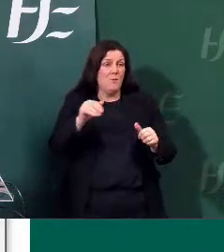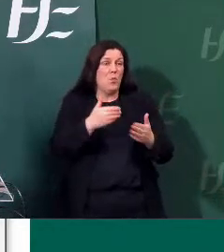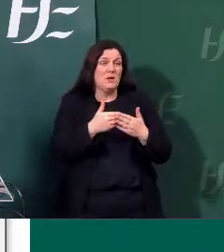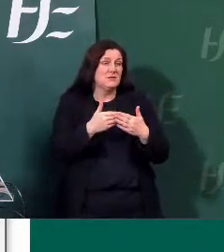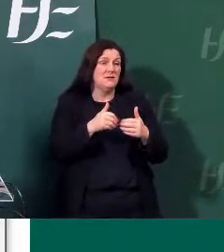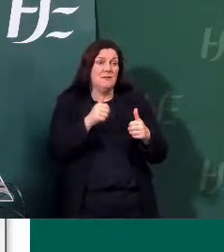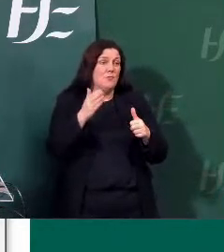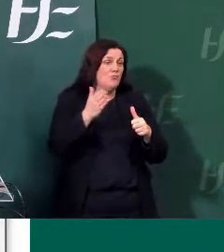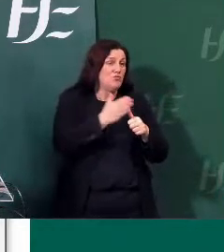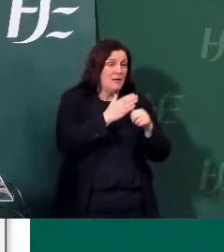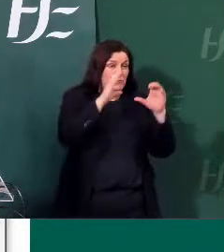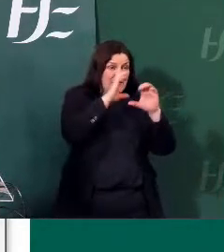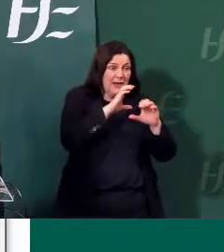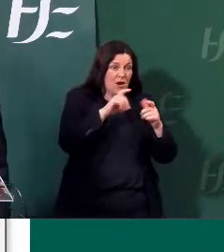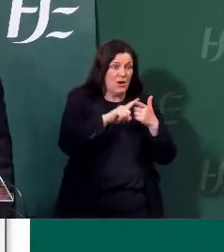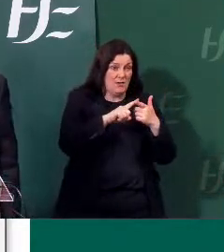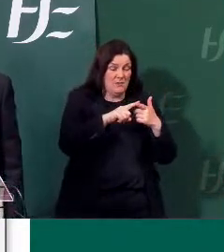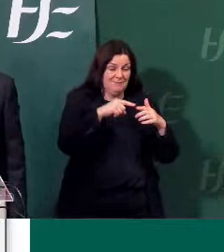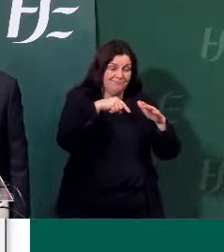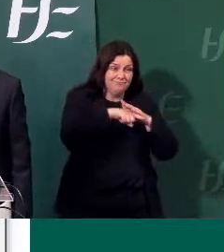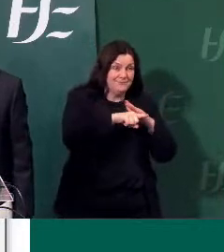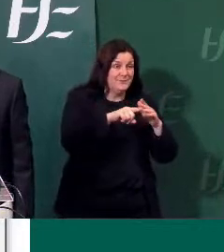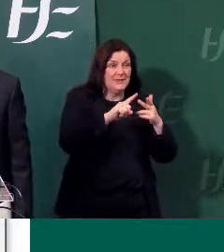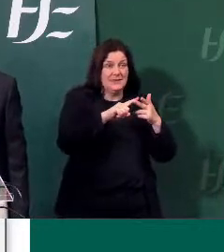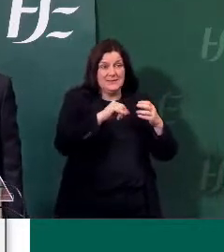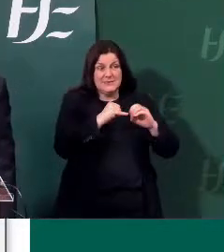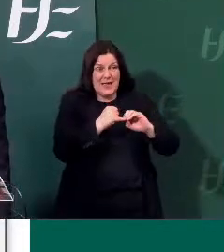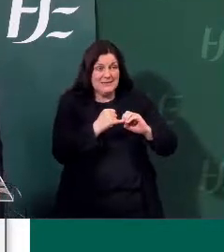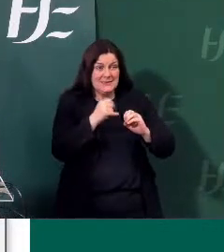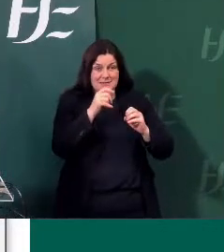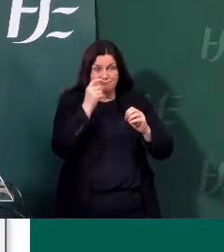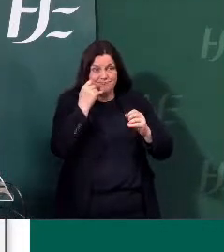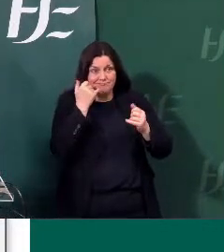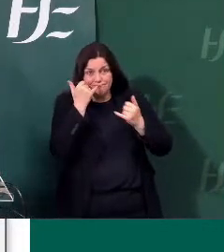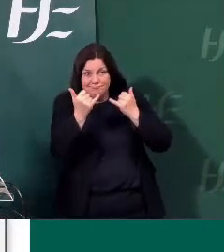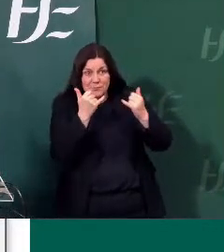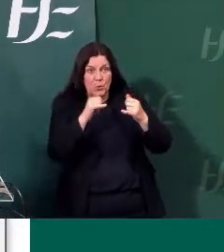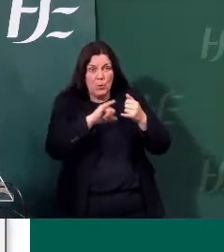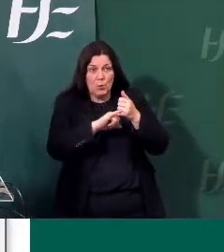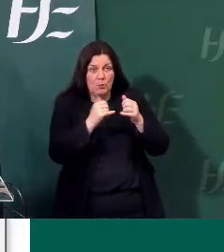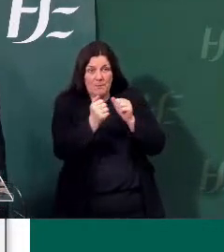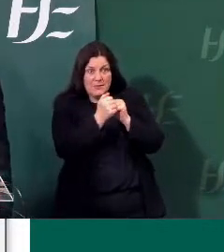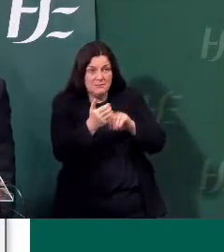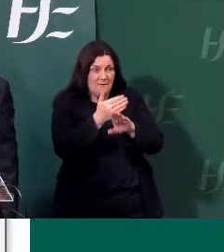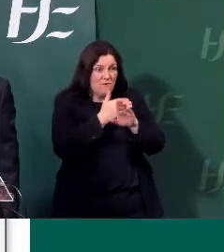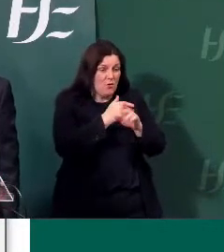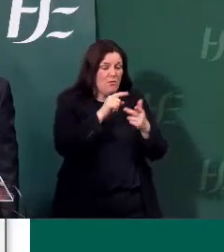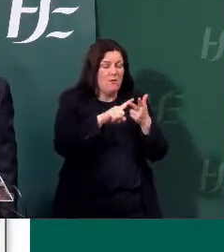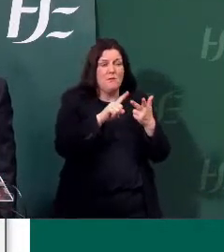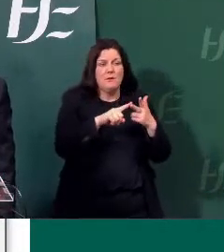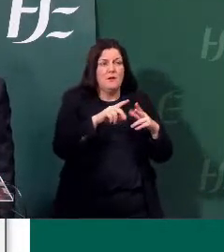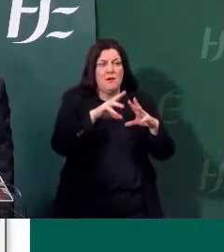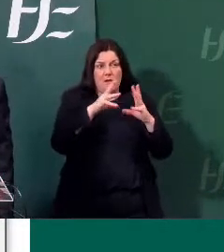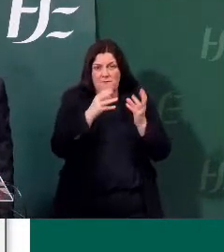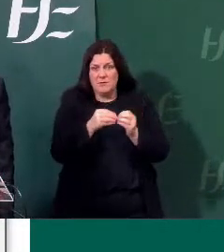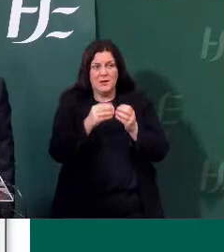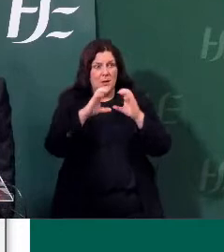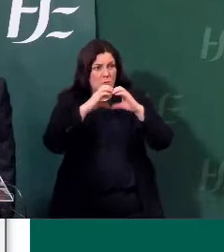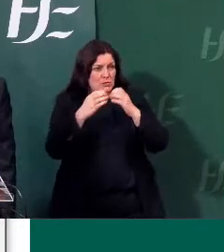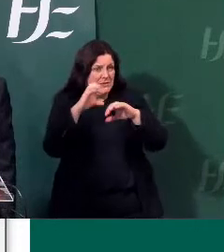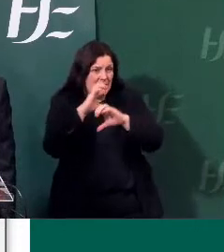tracing, from public health departments, emergency departments, intensive care units, community services, all under considerable